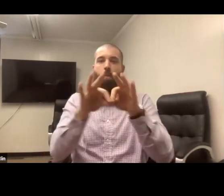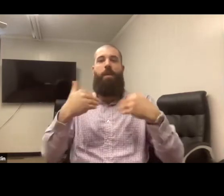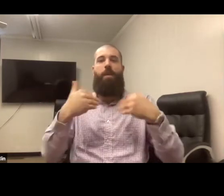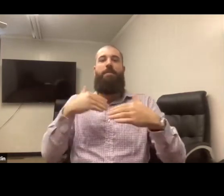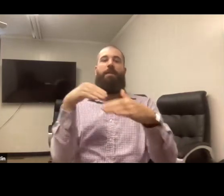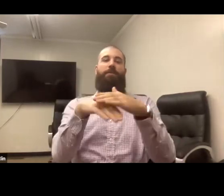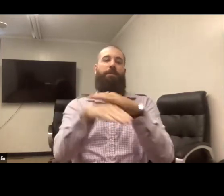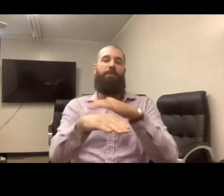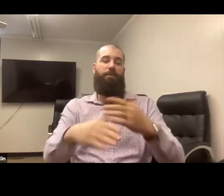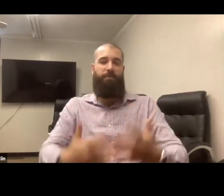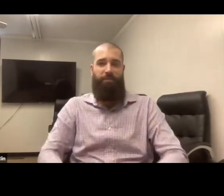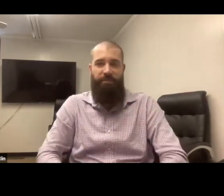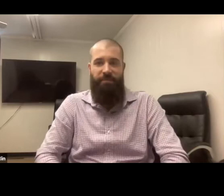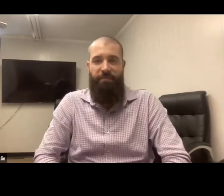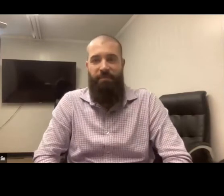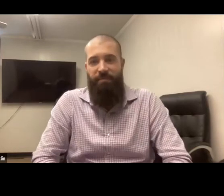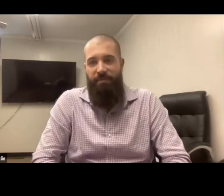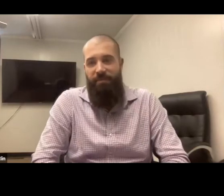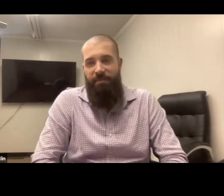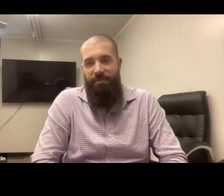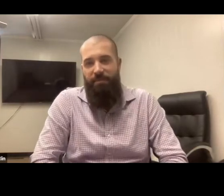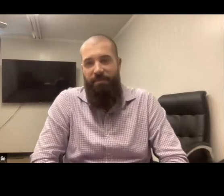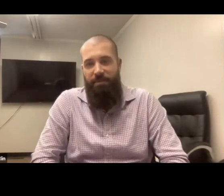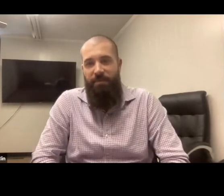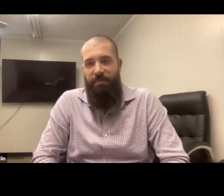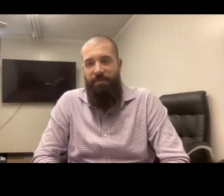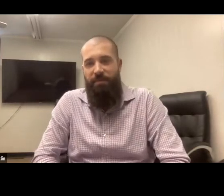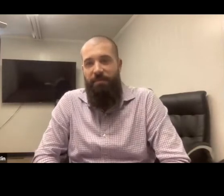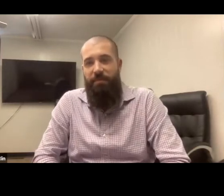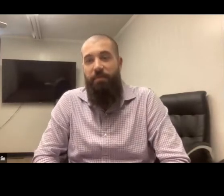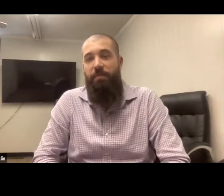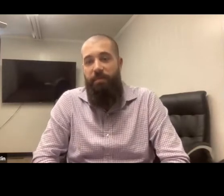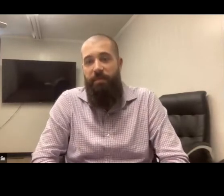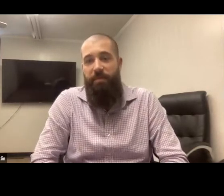sign, but it's important to have communication access, language access.